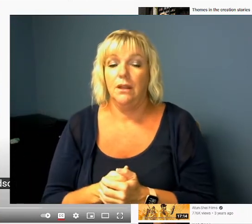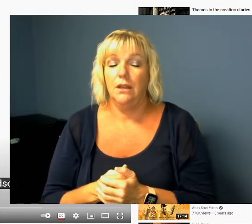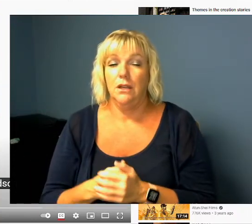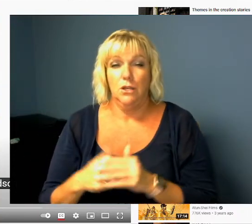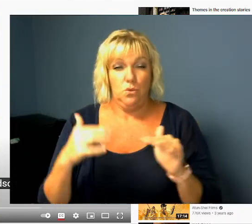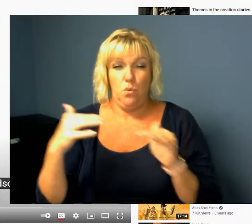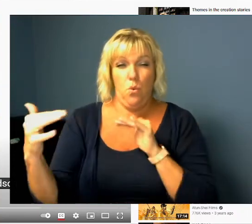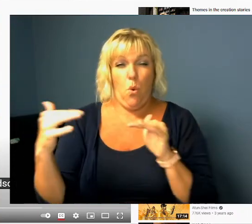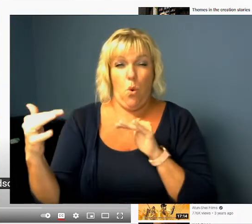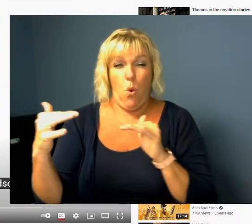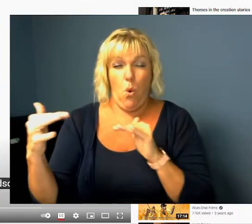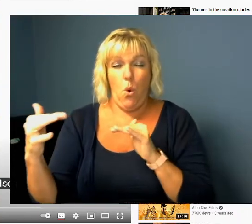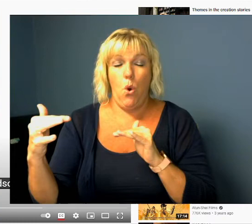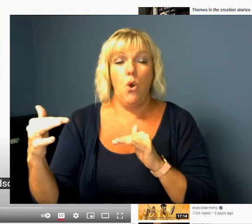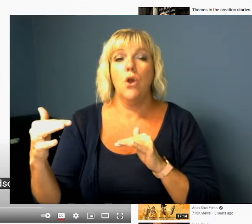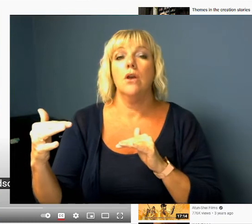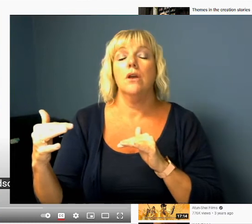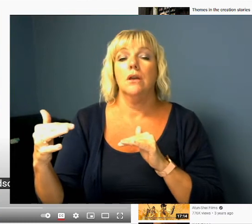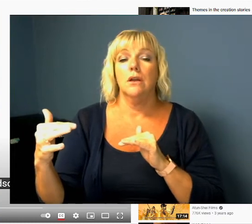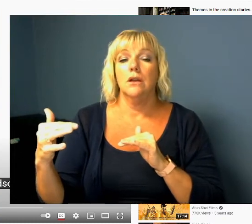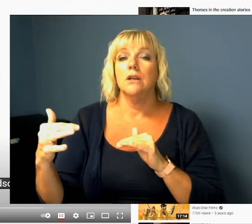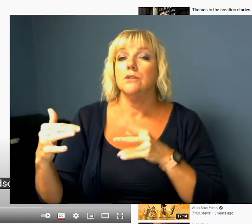Mary Rowlandson is